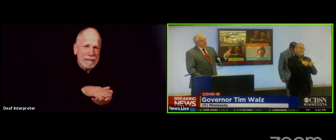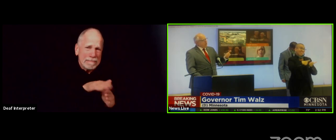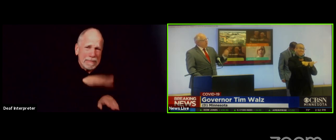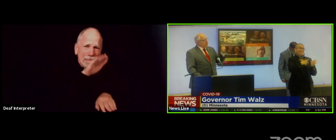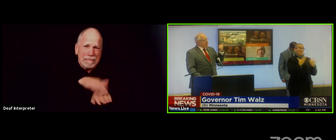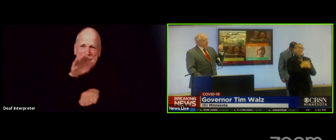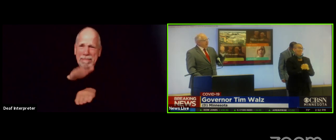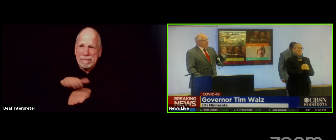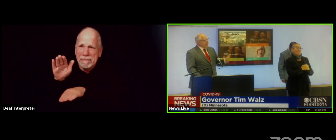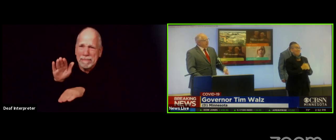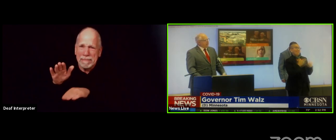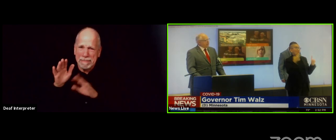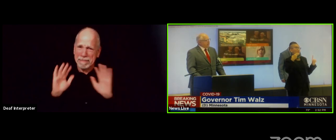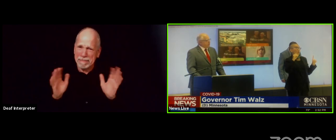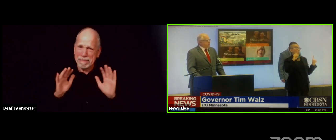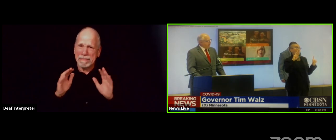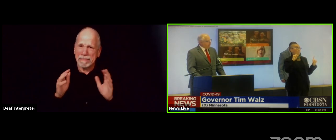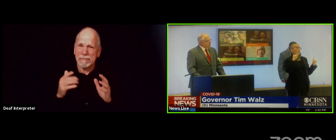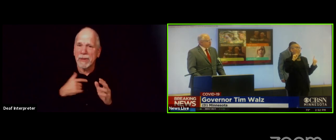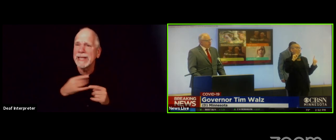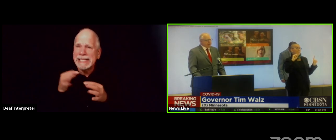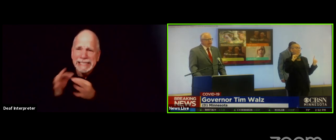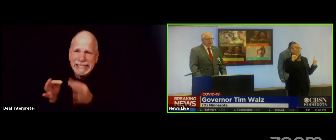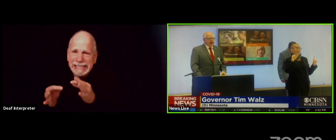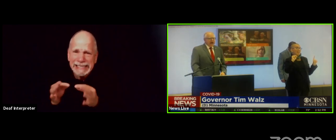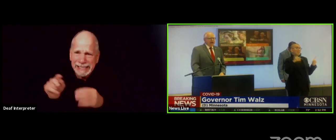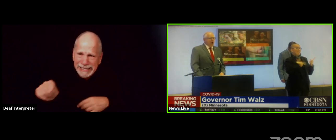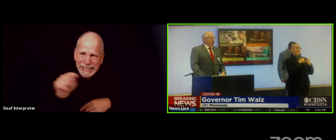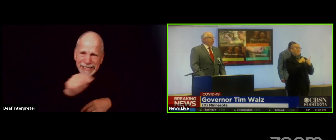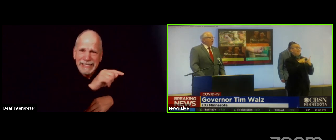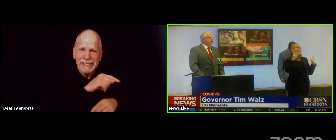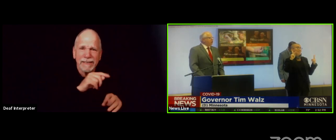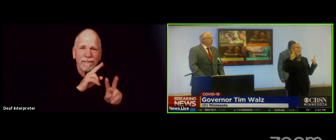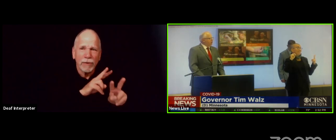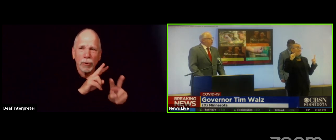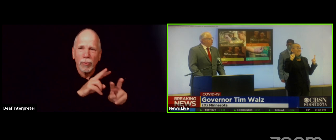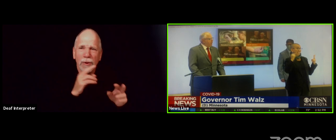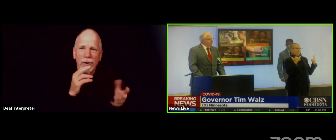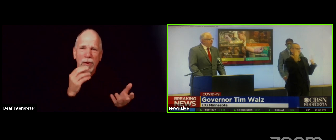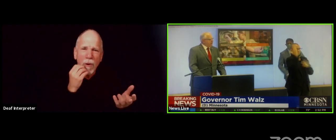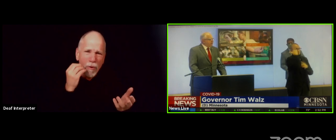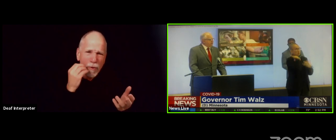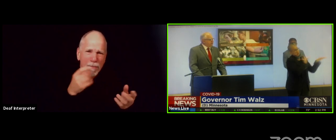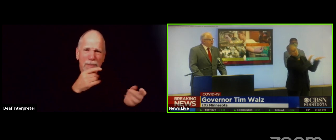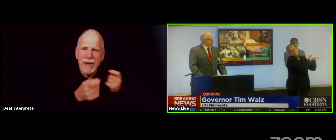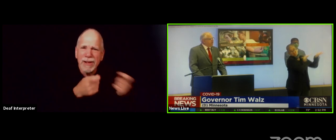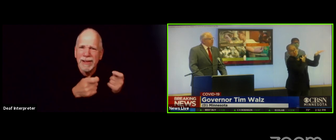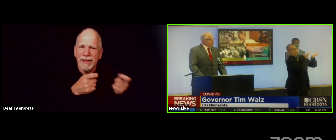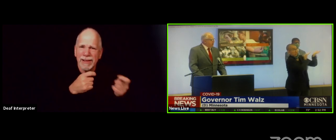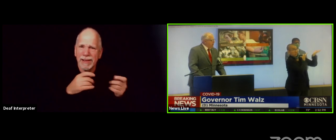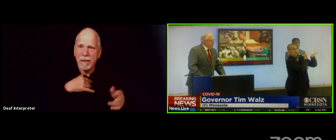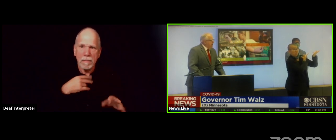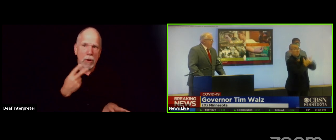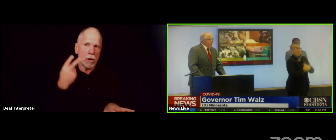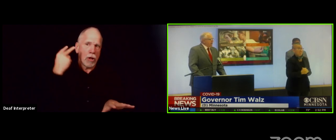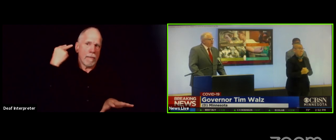Speaker Hortman and Leader Kent this morning. I called and talked to Leader